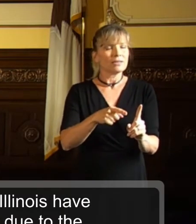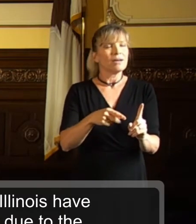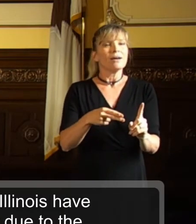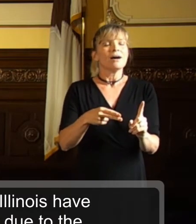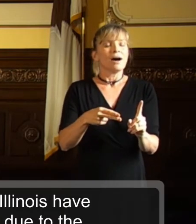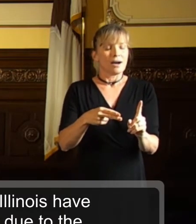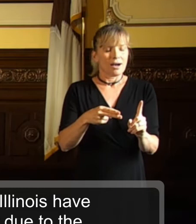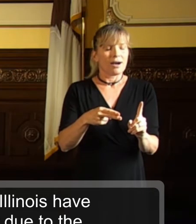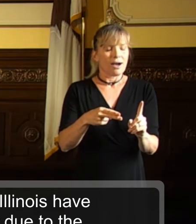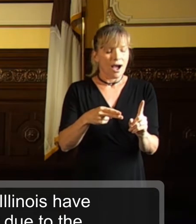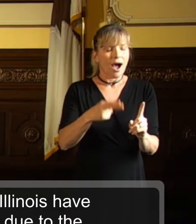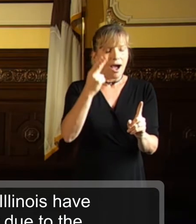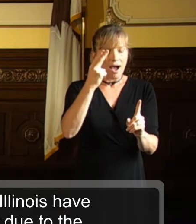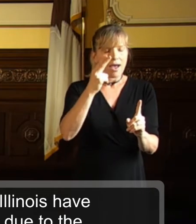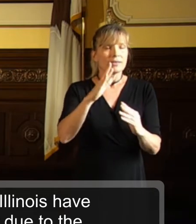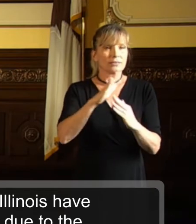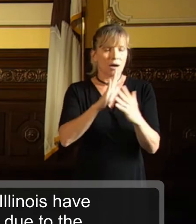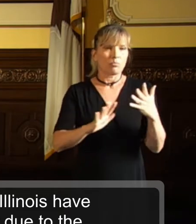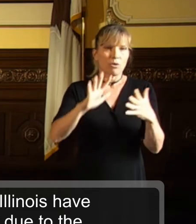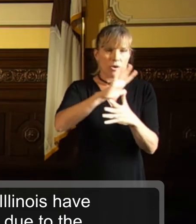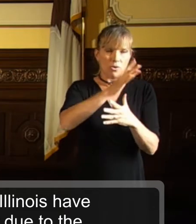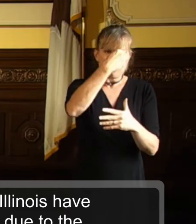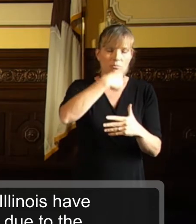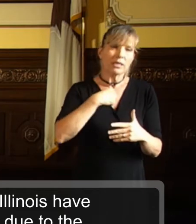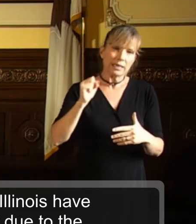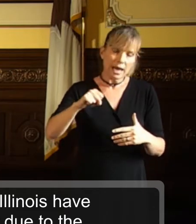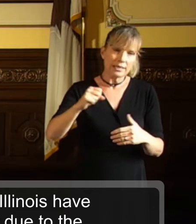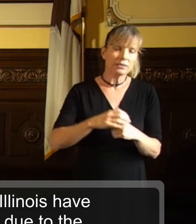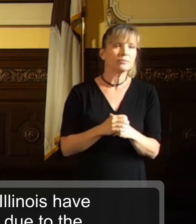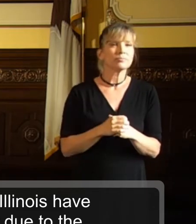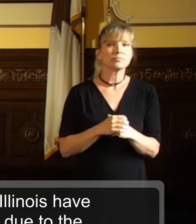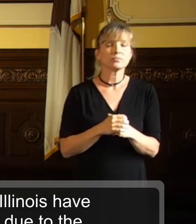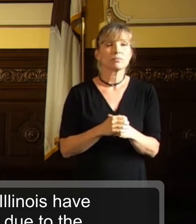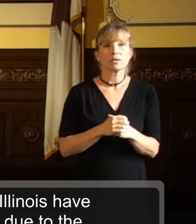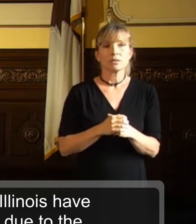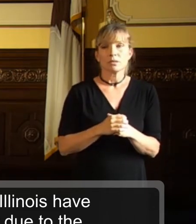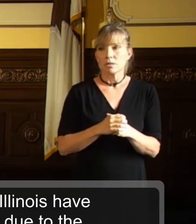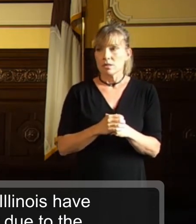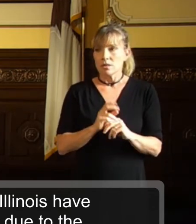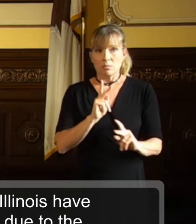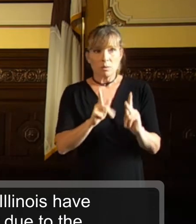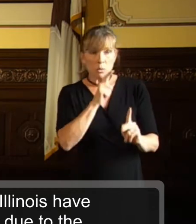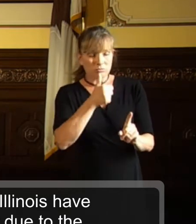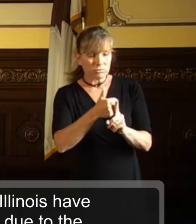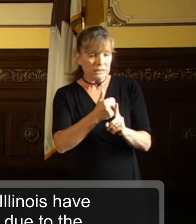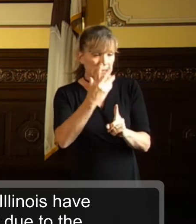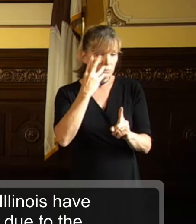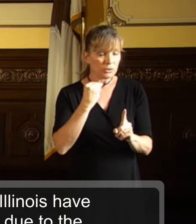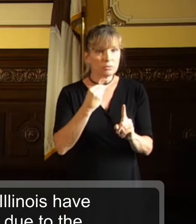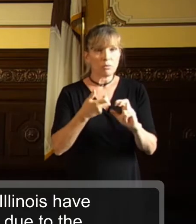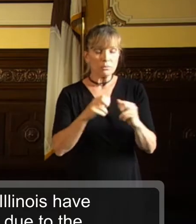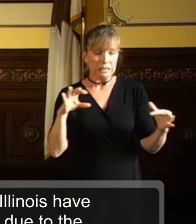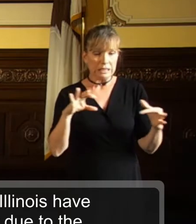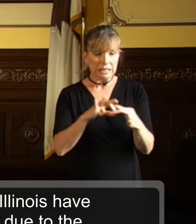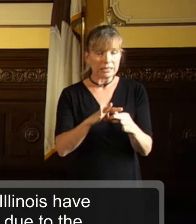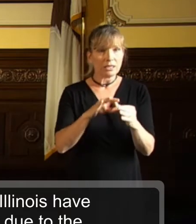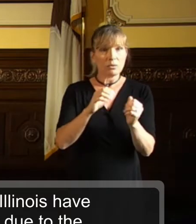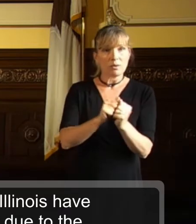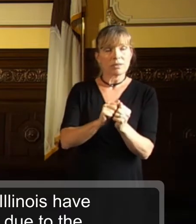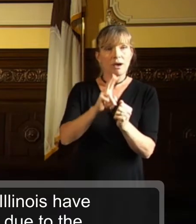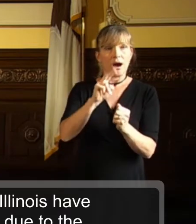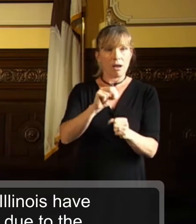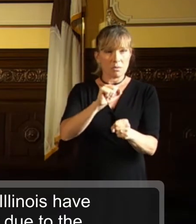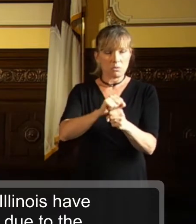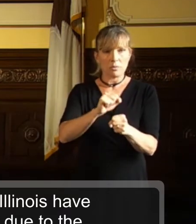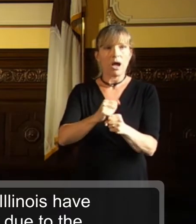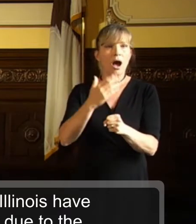high priority for me. As to people who are experiencing problems connecting with unemployment,